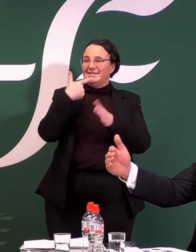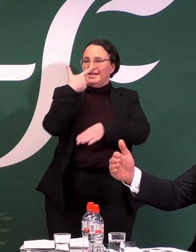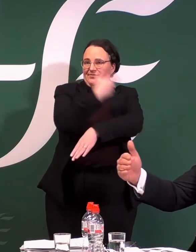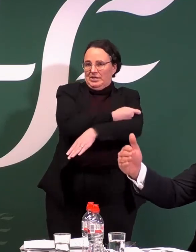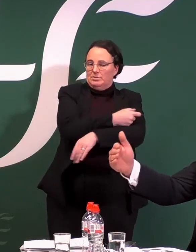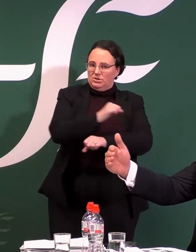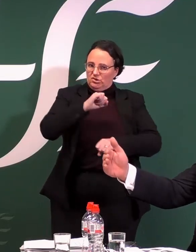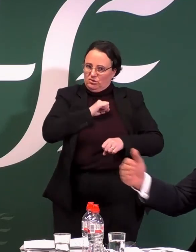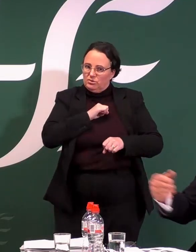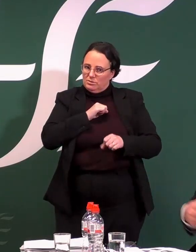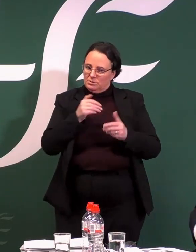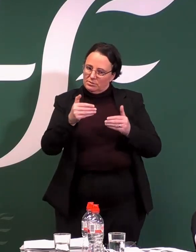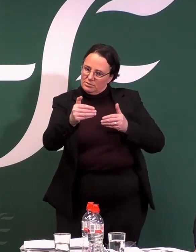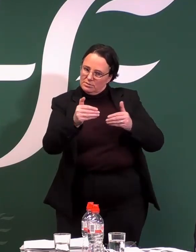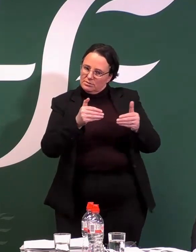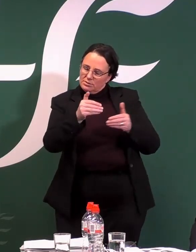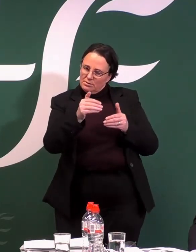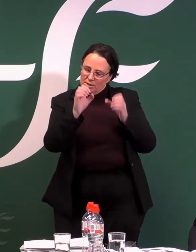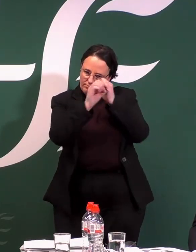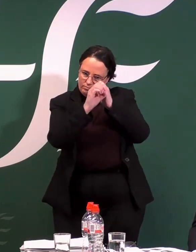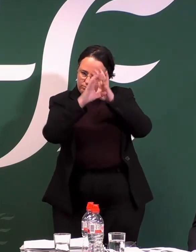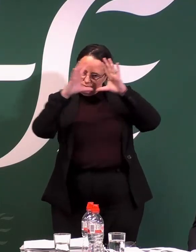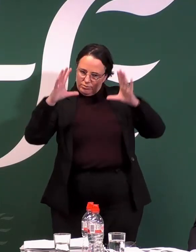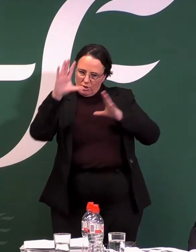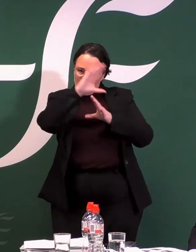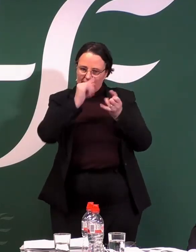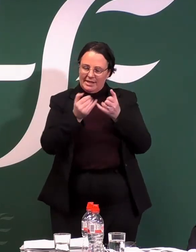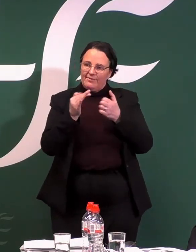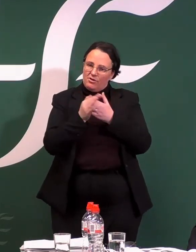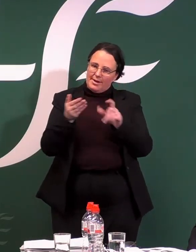of things that will determine what that plan looks like for paediatrics.